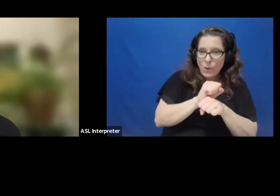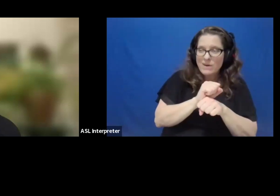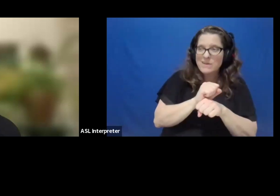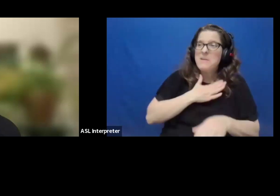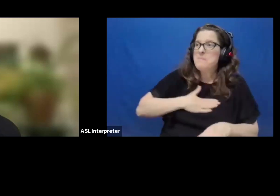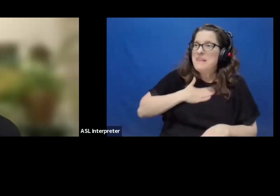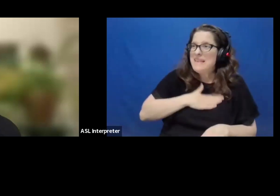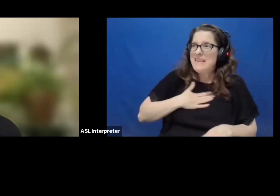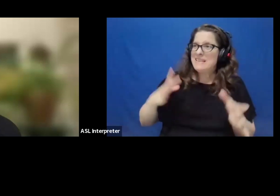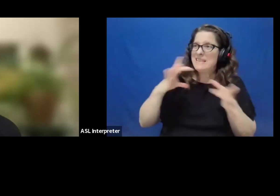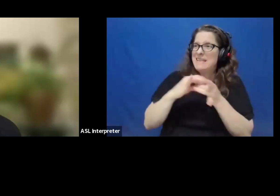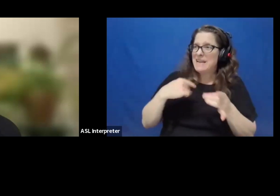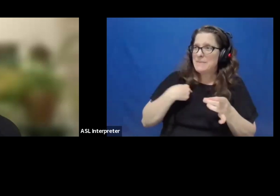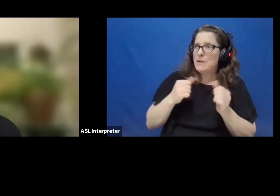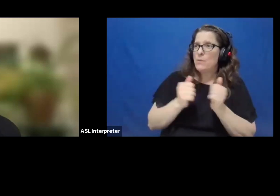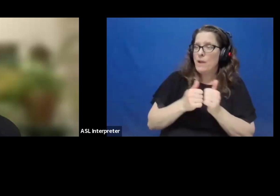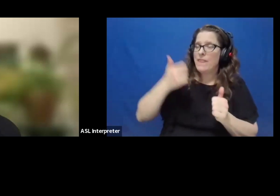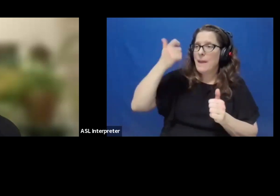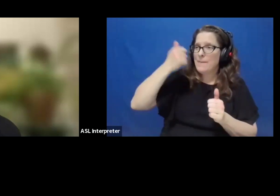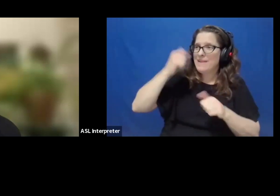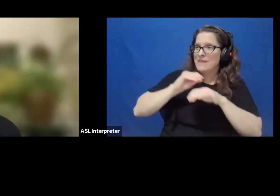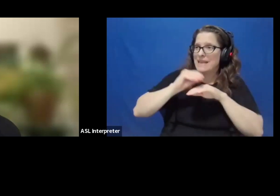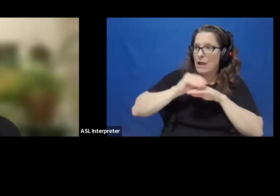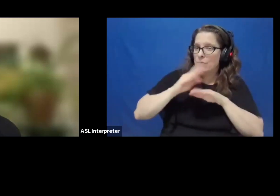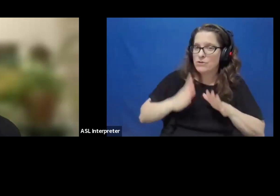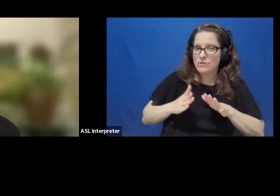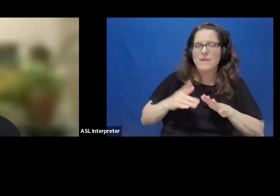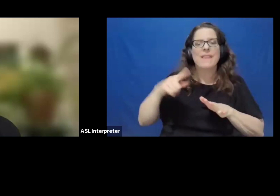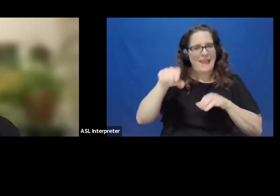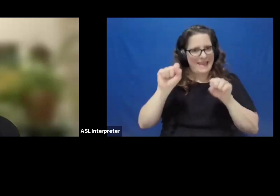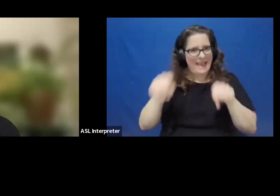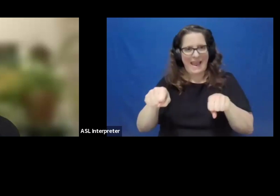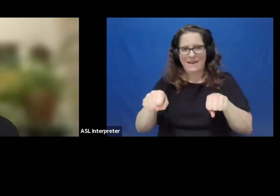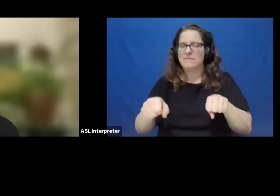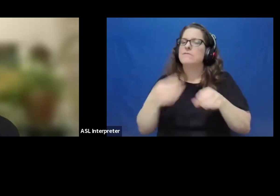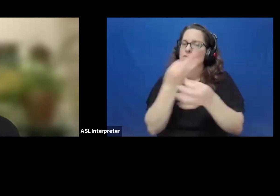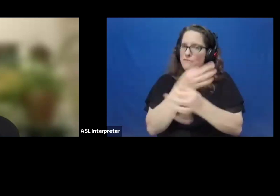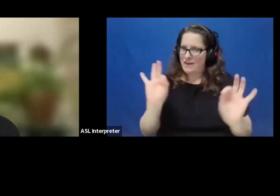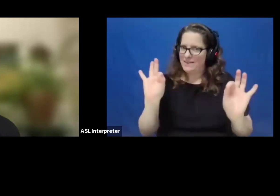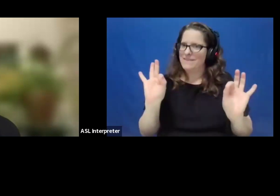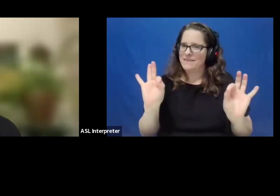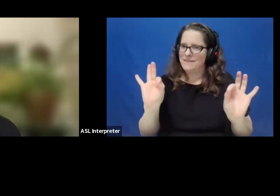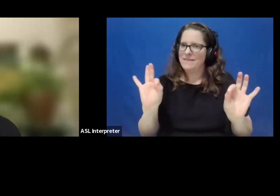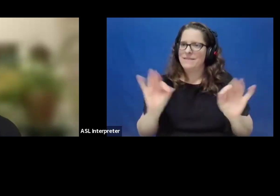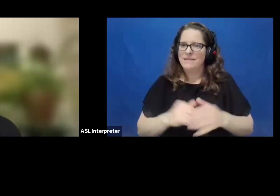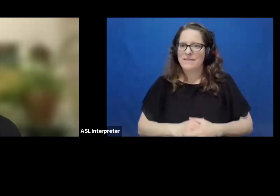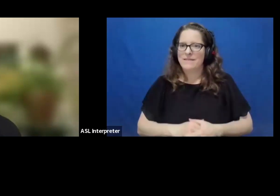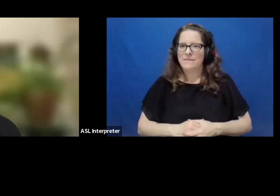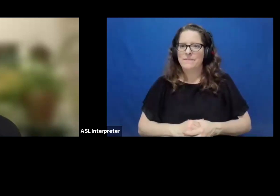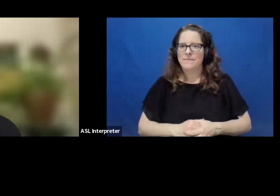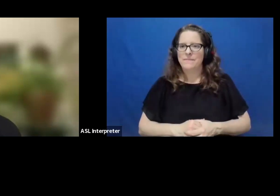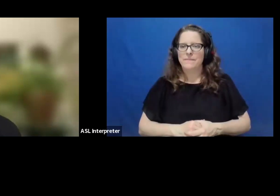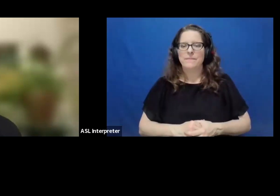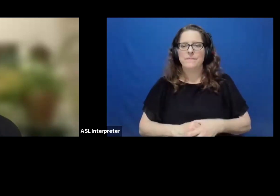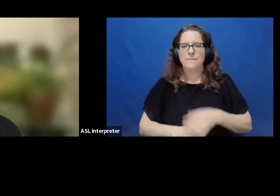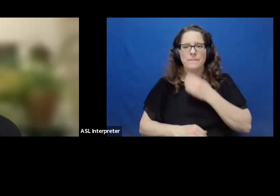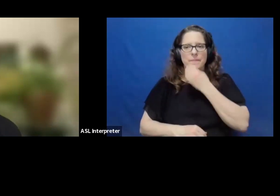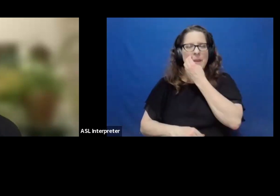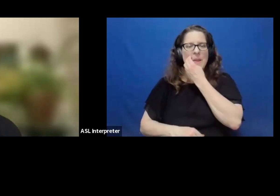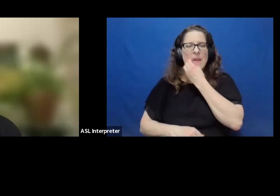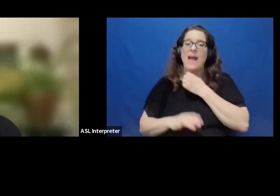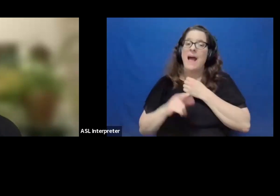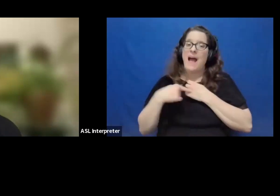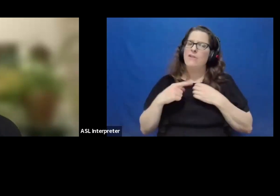connect me with a benefits counselor? They can do that, and there's no fee for that. Okay, so that's what I